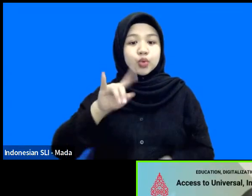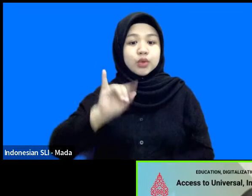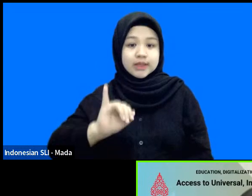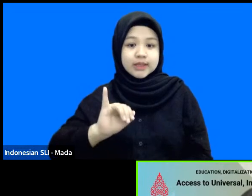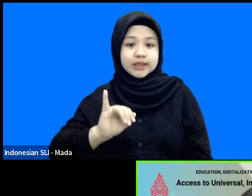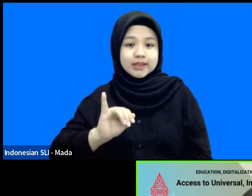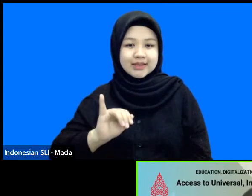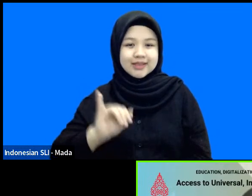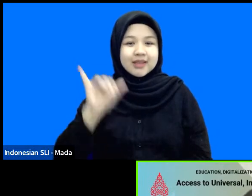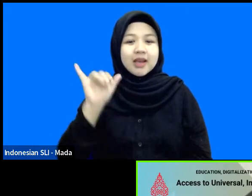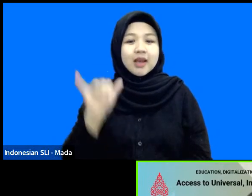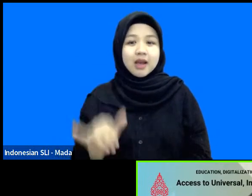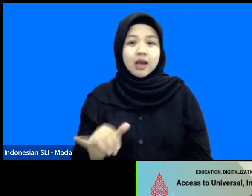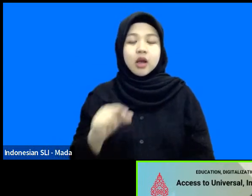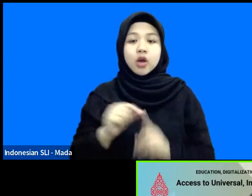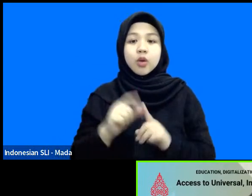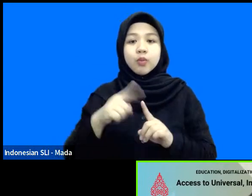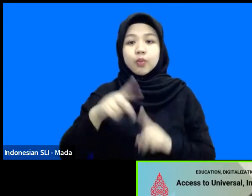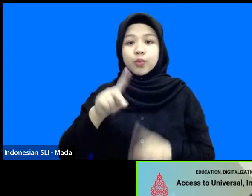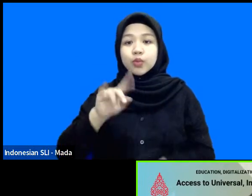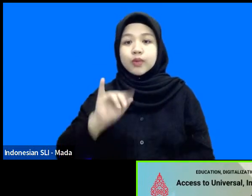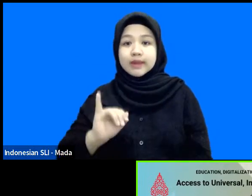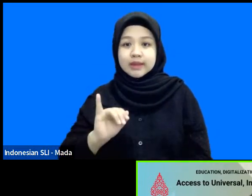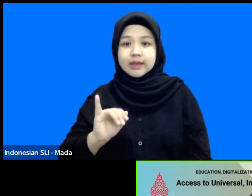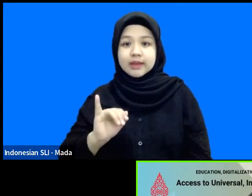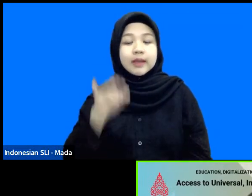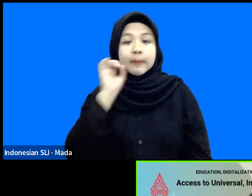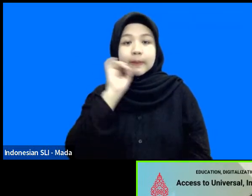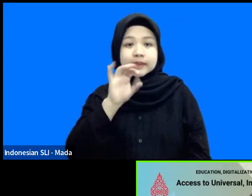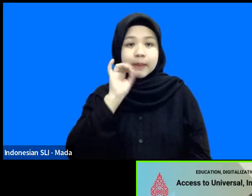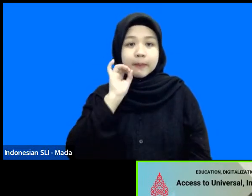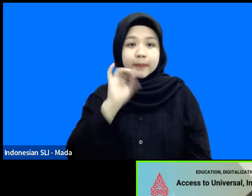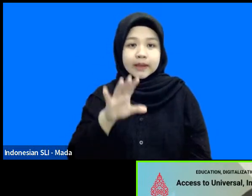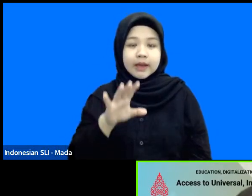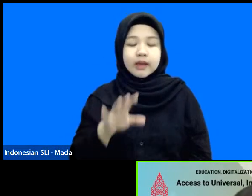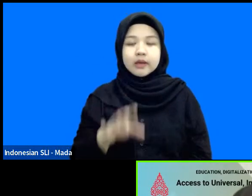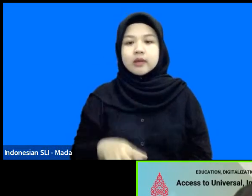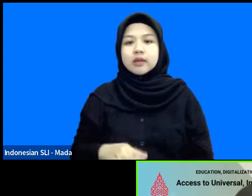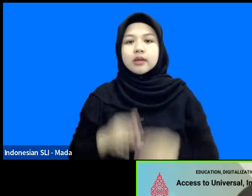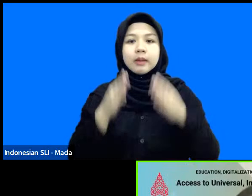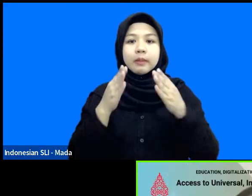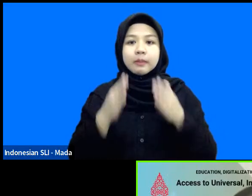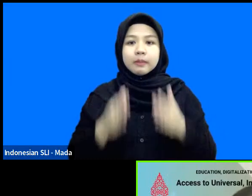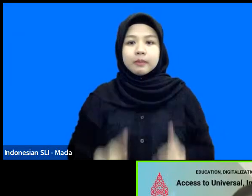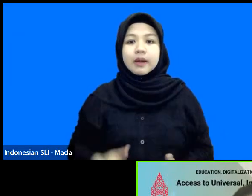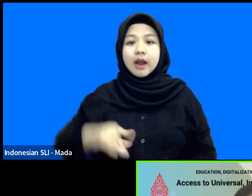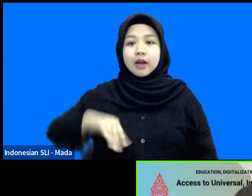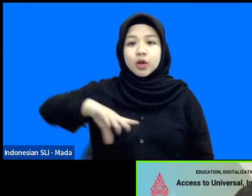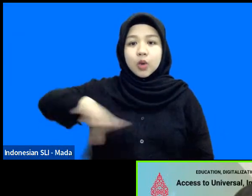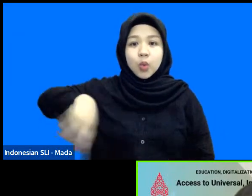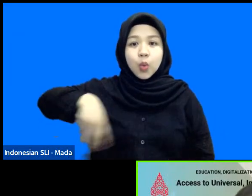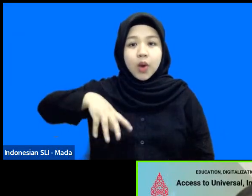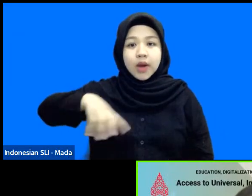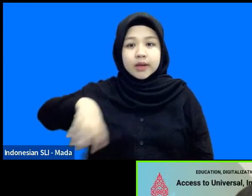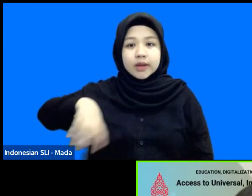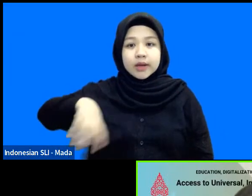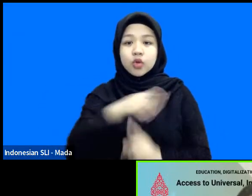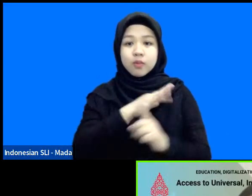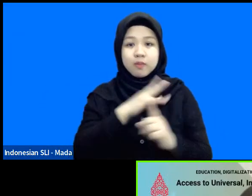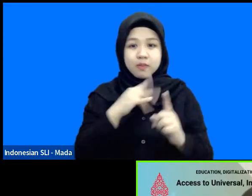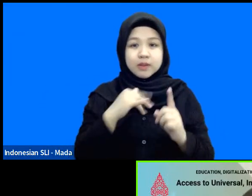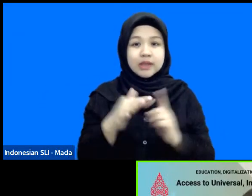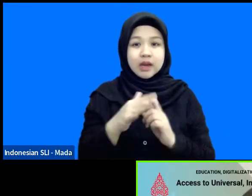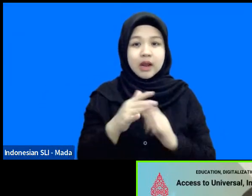families, parents, and communities are very, very critical to build, you know, the children's capacity and children's understanding about gender